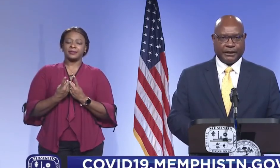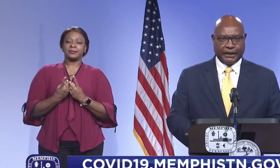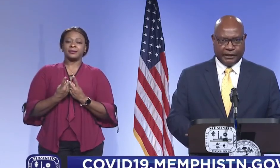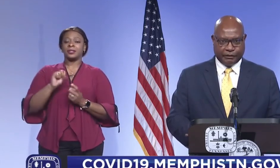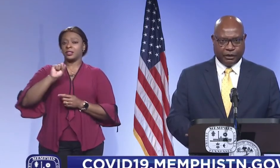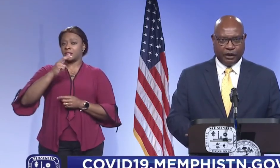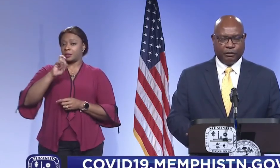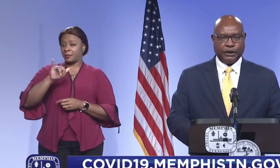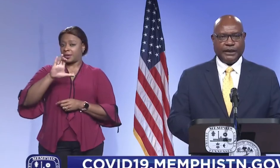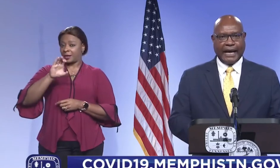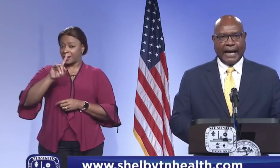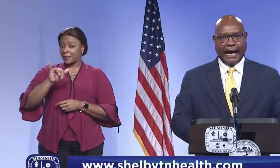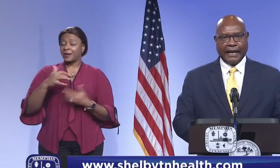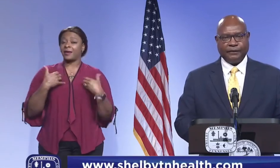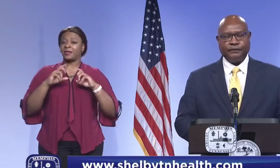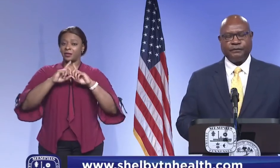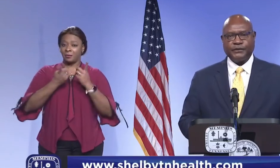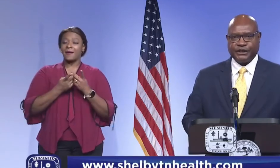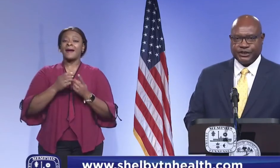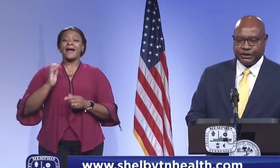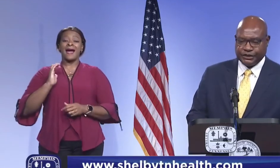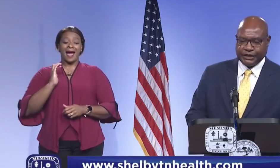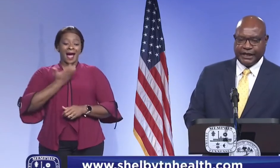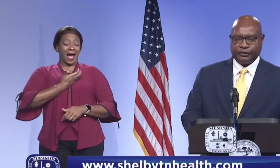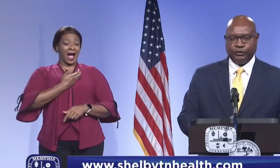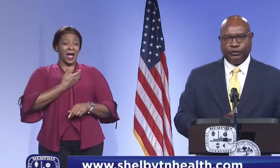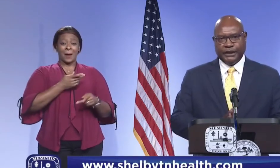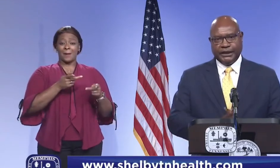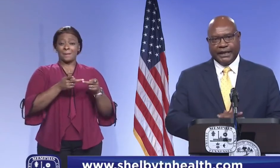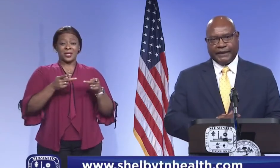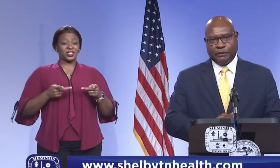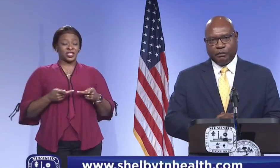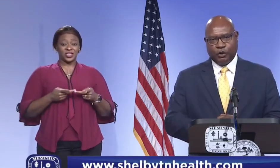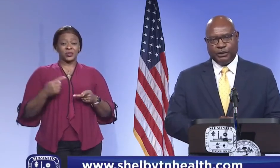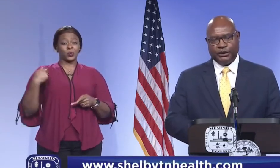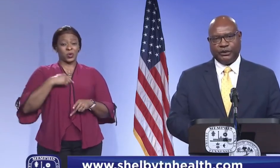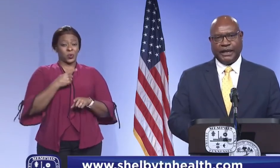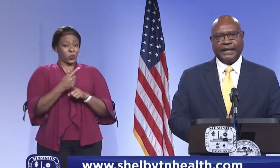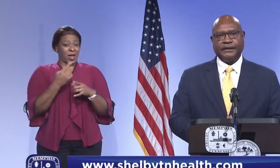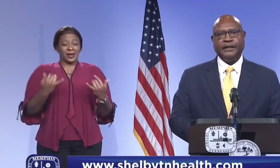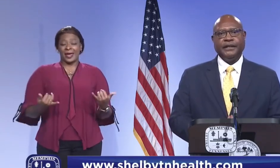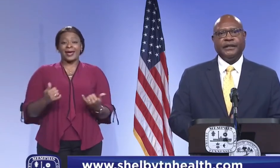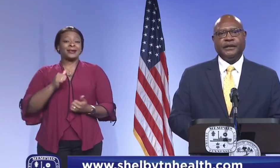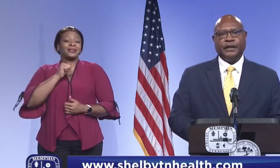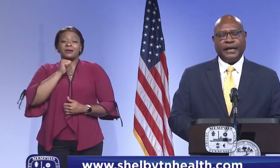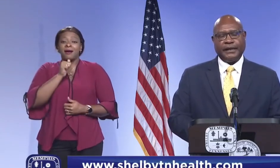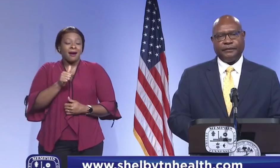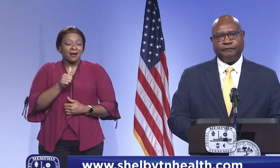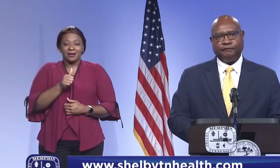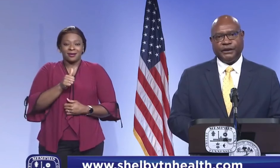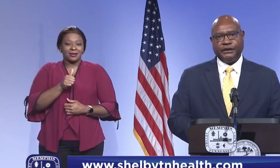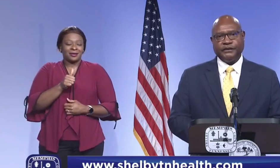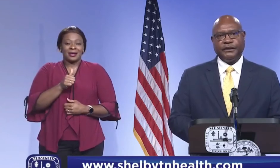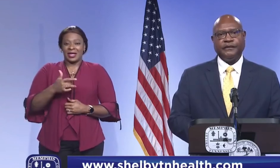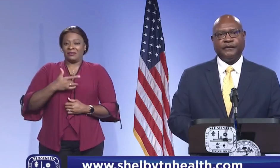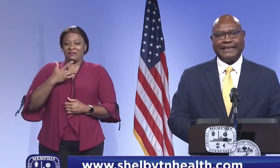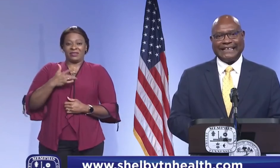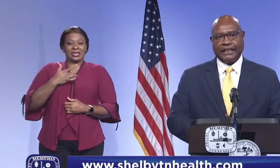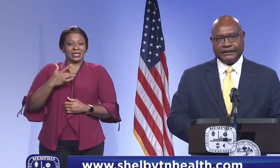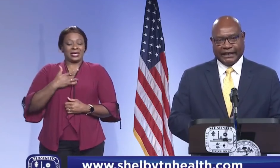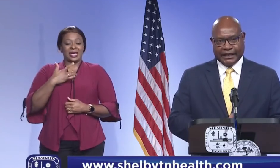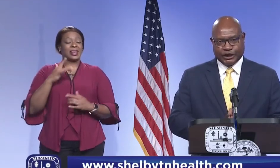Shelby County Health Department, our position is that we at the moment do not feel